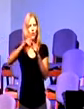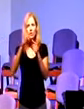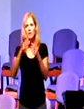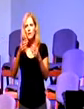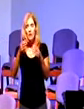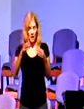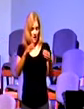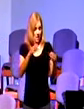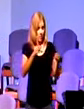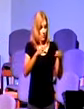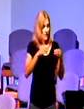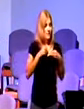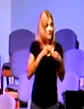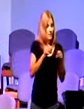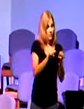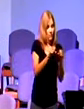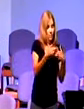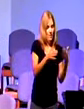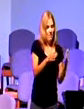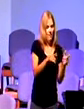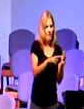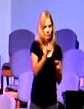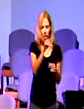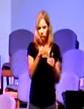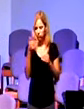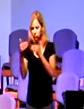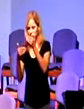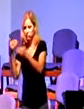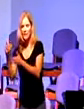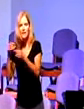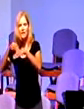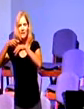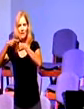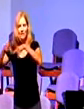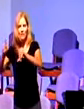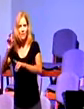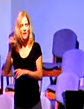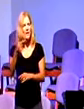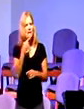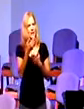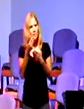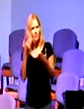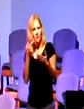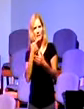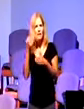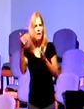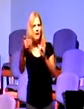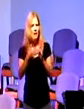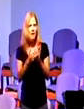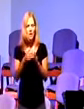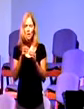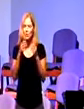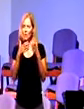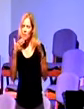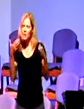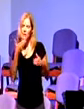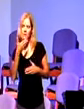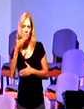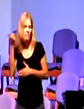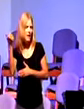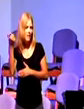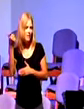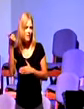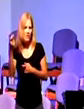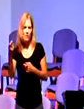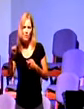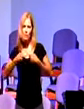a shoebox than to deliver one. And I said this in the first service, and I'm going to say it again. It is so much better to give than it is